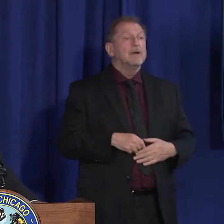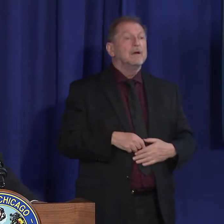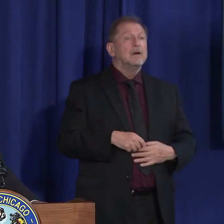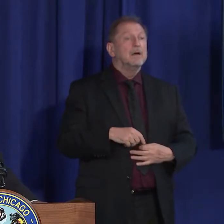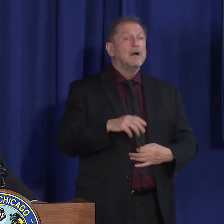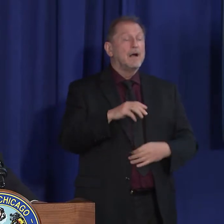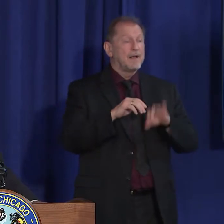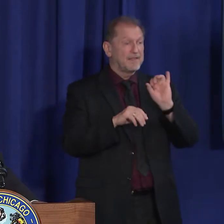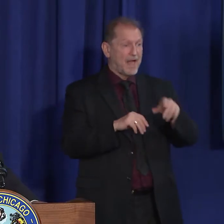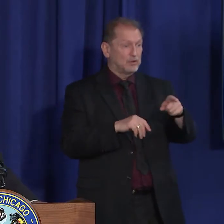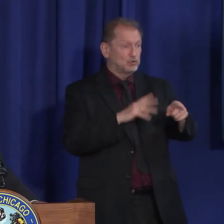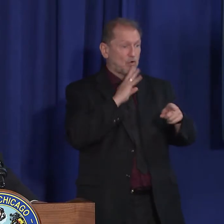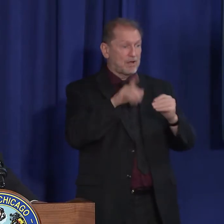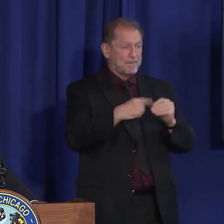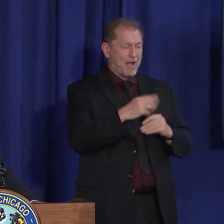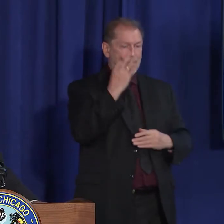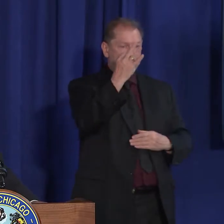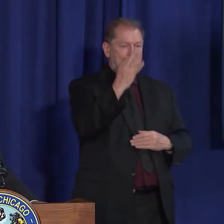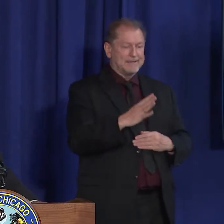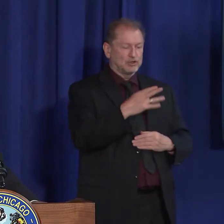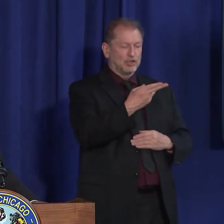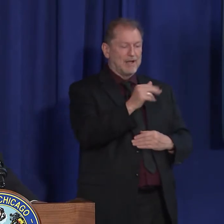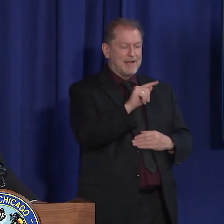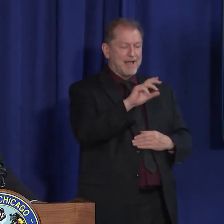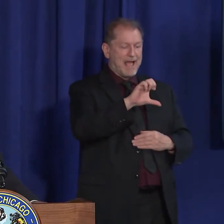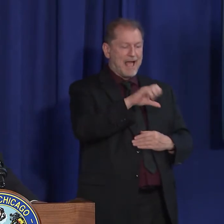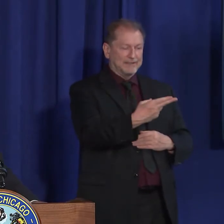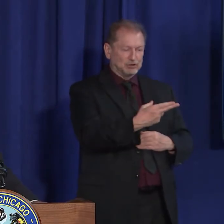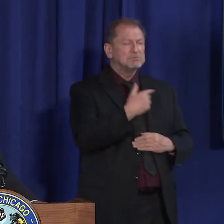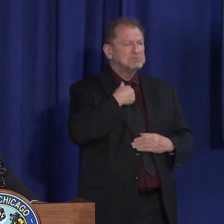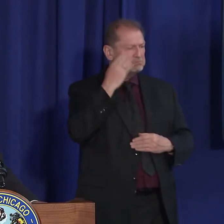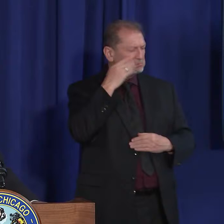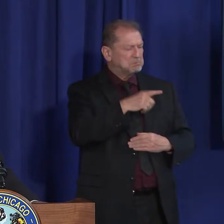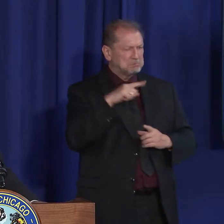Pastor Hatch. I've known him for a long time. We've worked on a number of different matters.